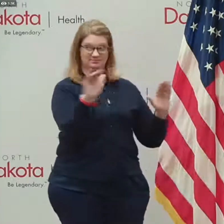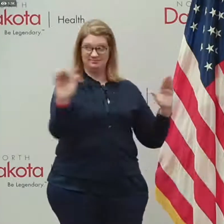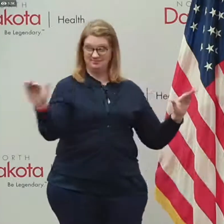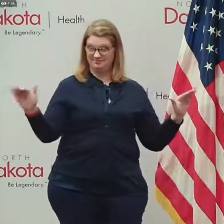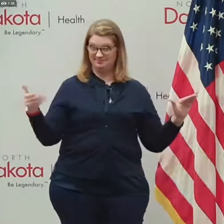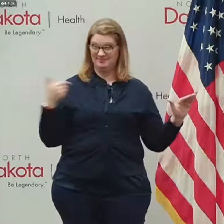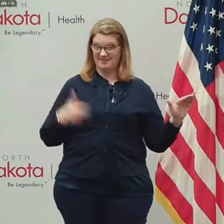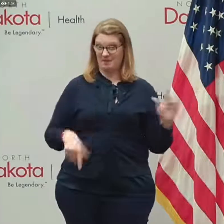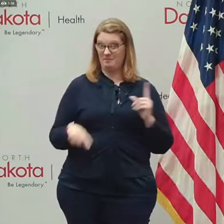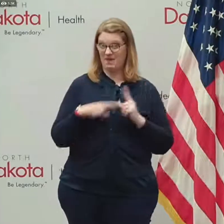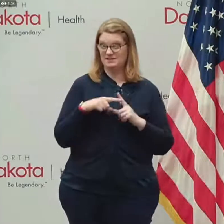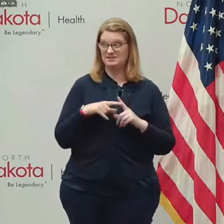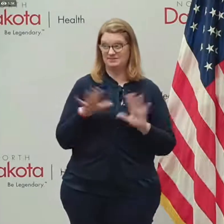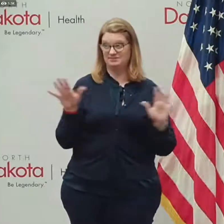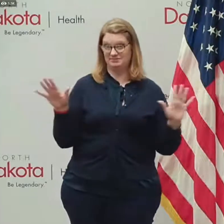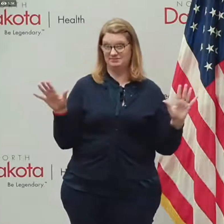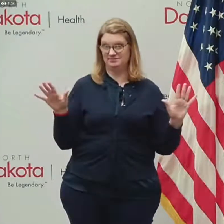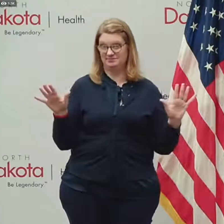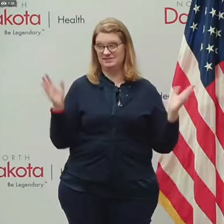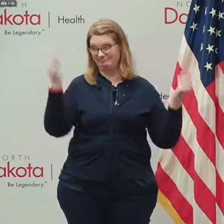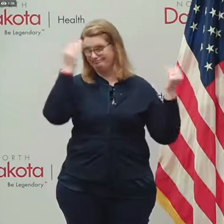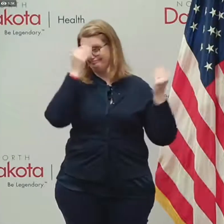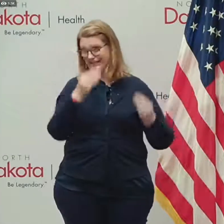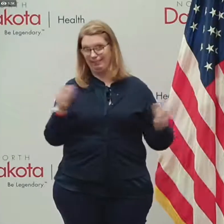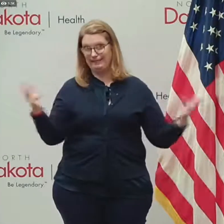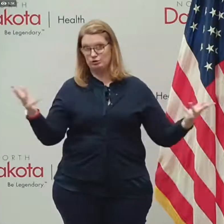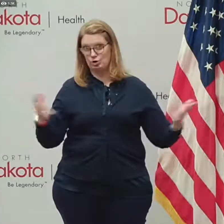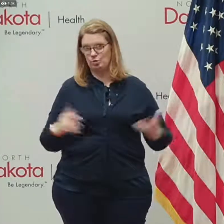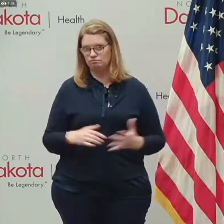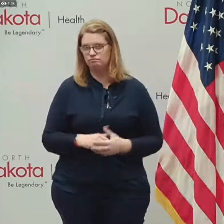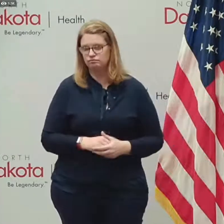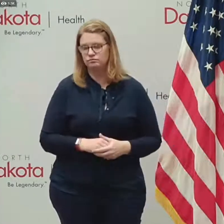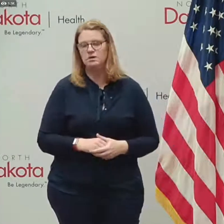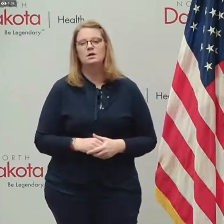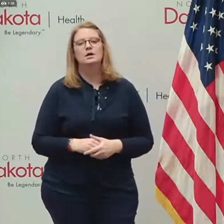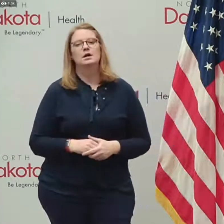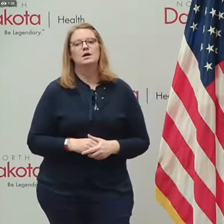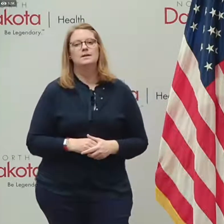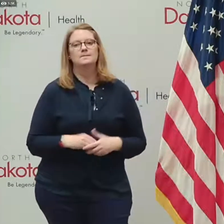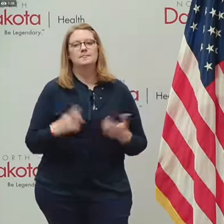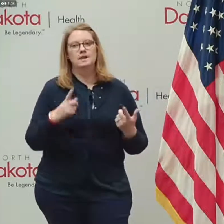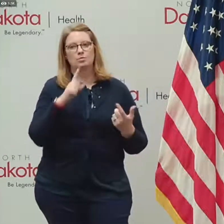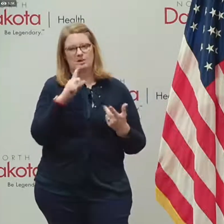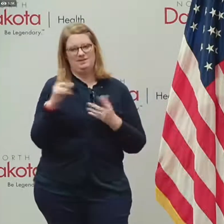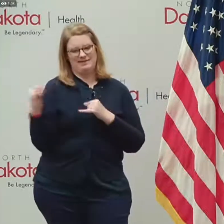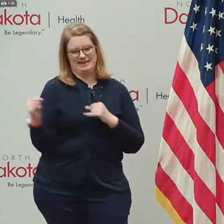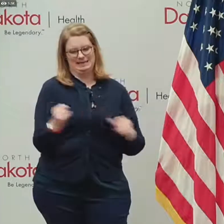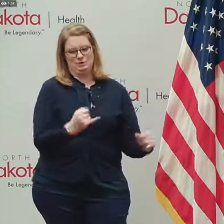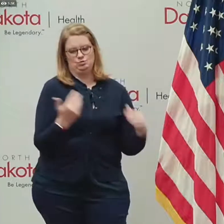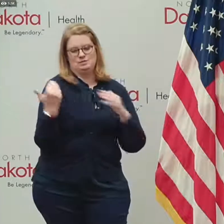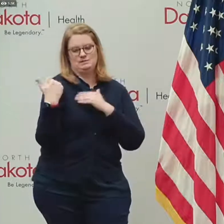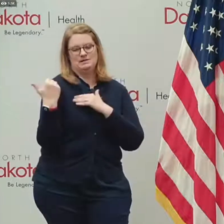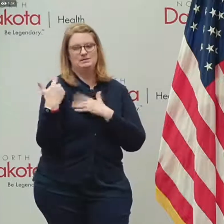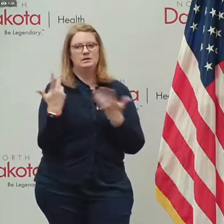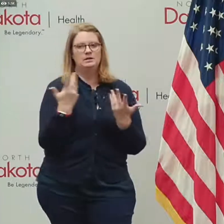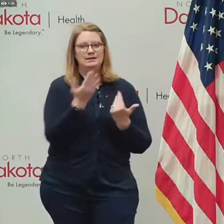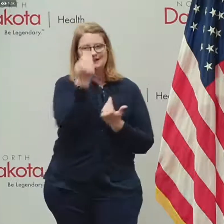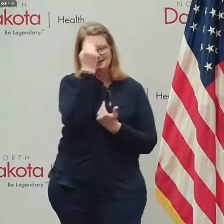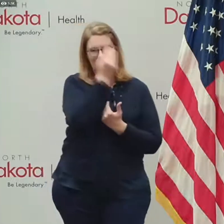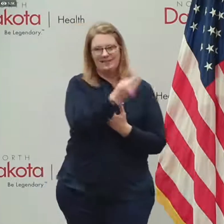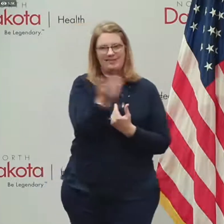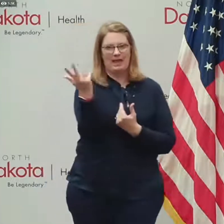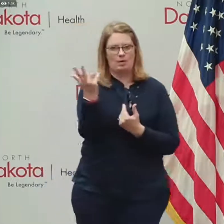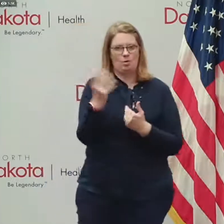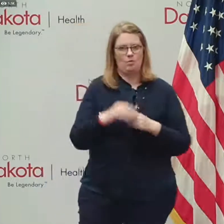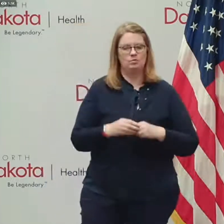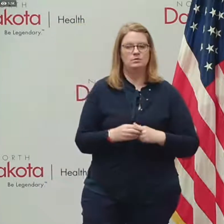positive, and you should be aware of that. So I think, again, this step one of individual responsibility is notifying those people around